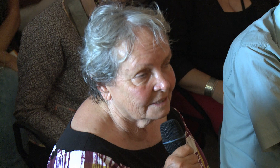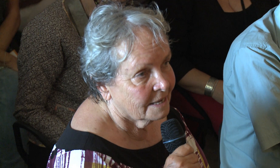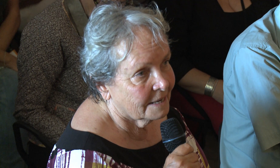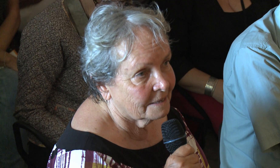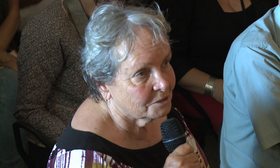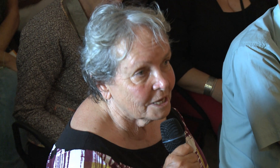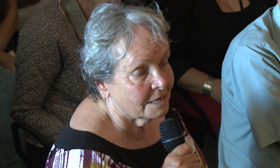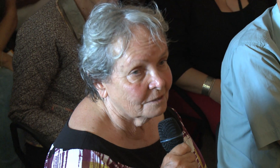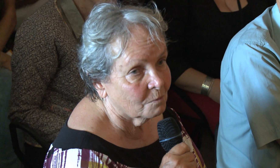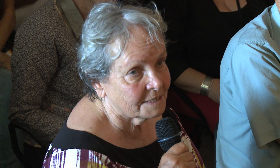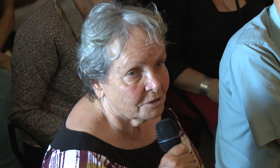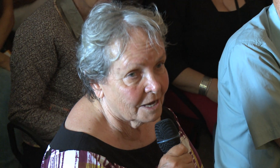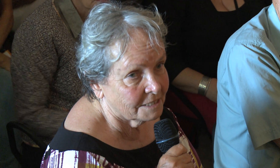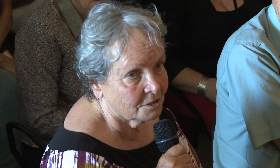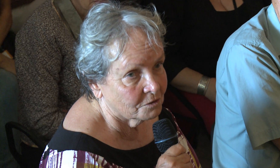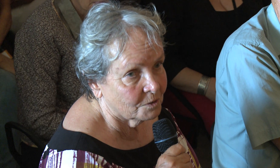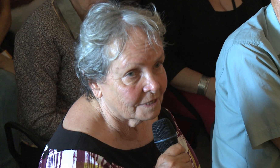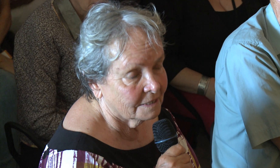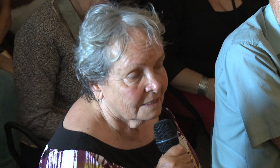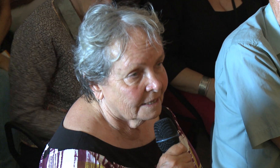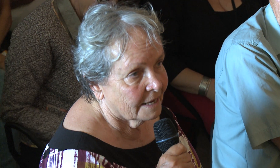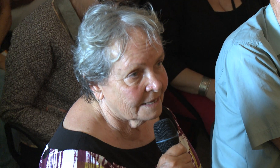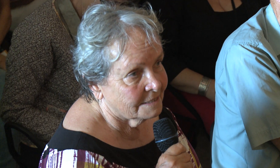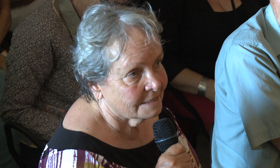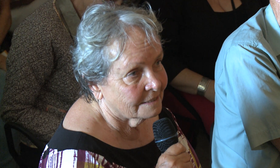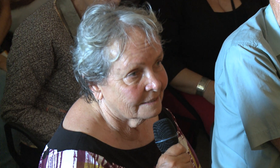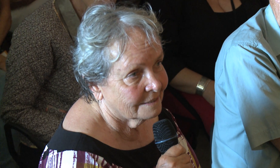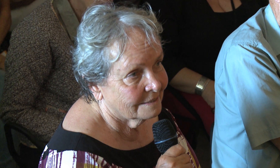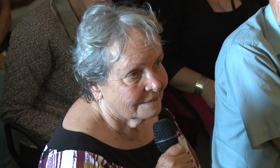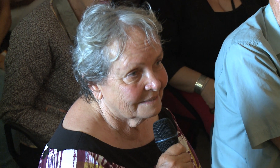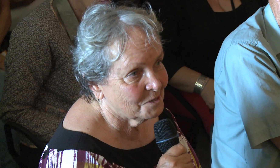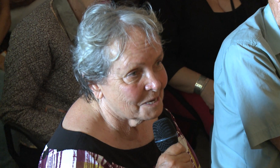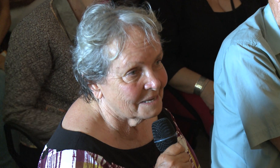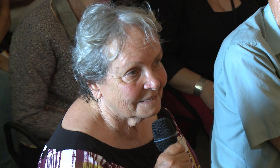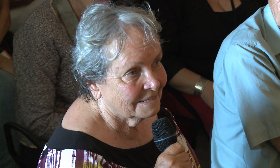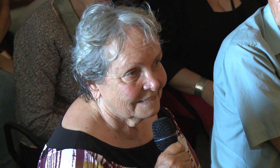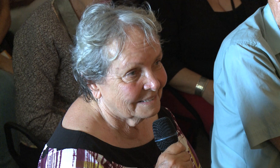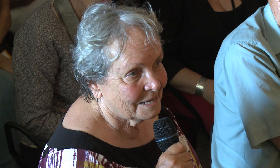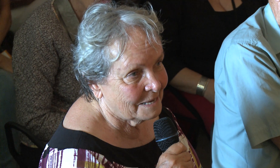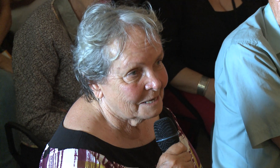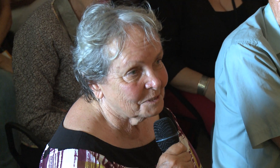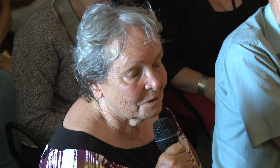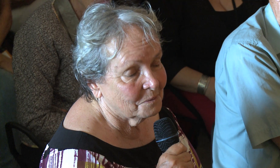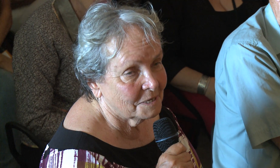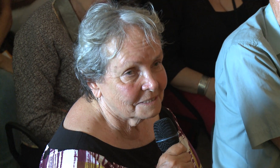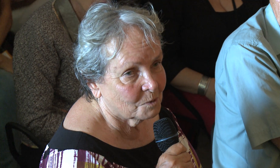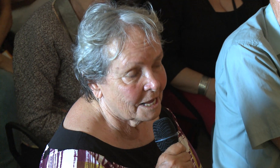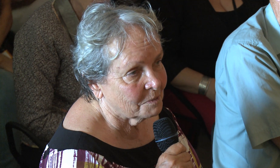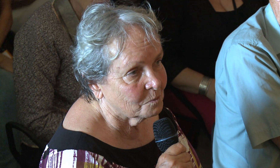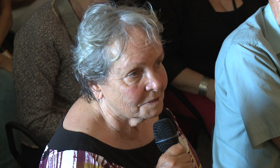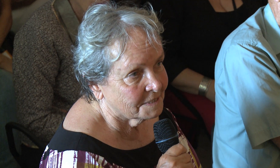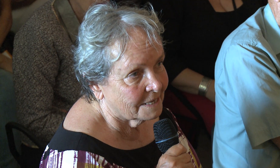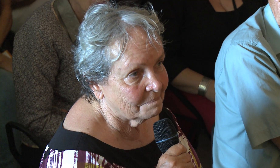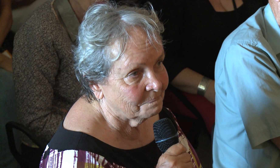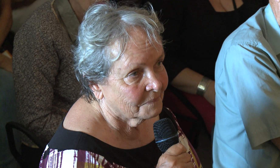Mabel, she had always had her hunting dogs with her. It's in the film actually, so you can listen to my grandmother talking about it. And so, yes, what